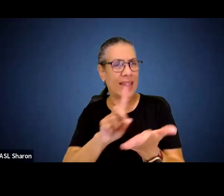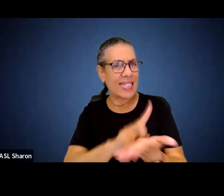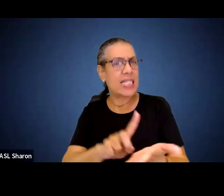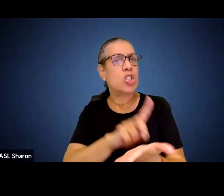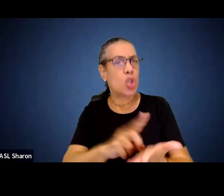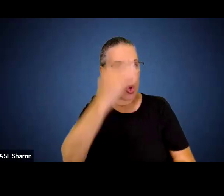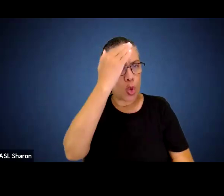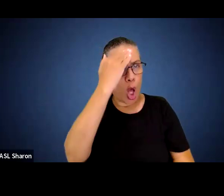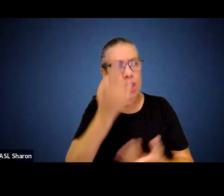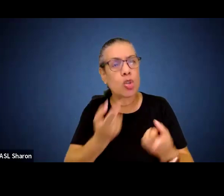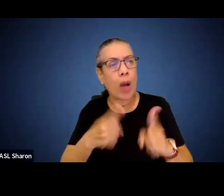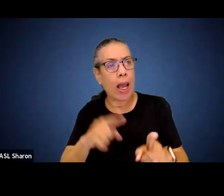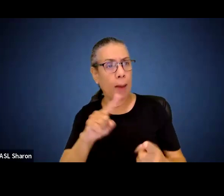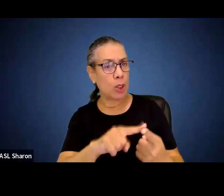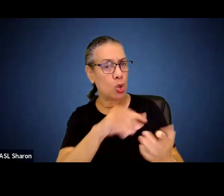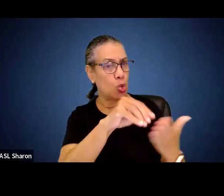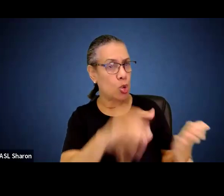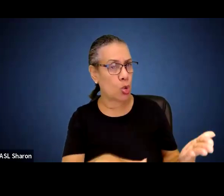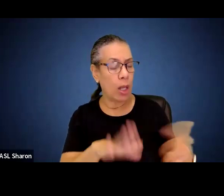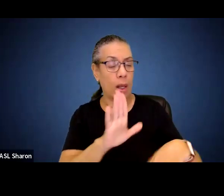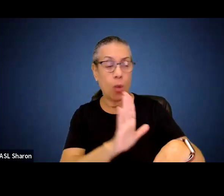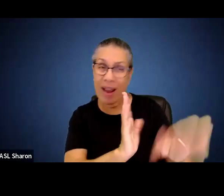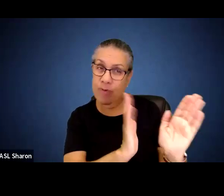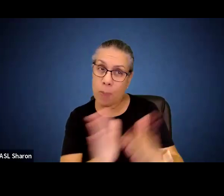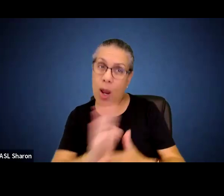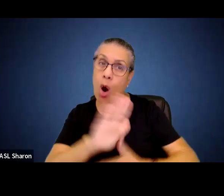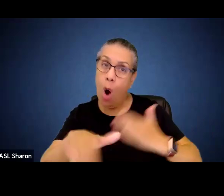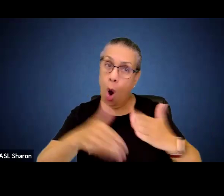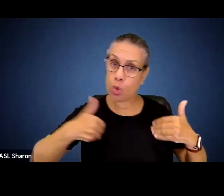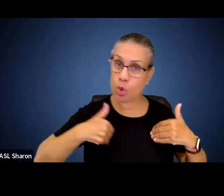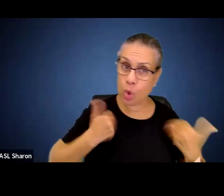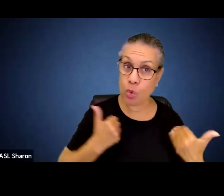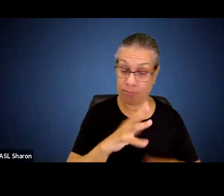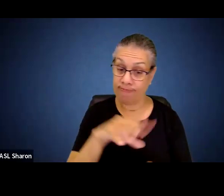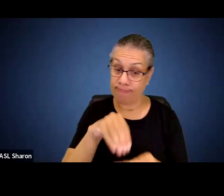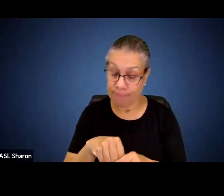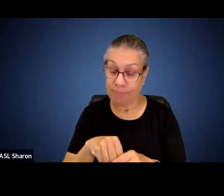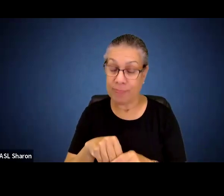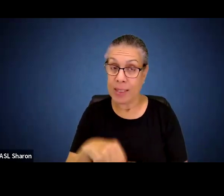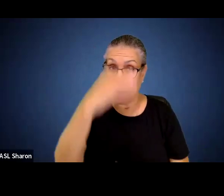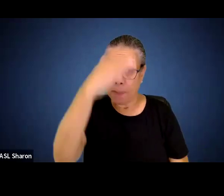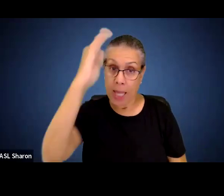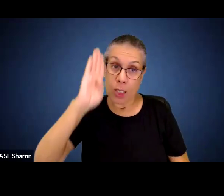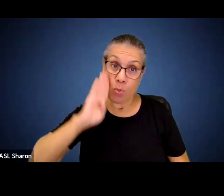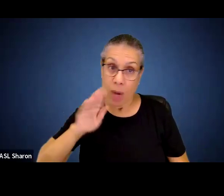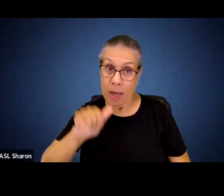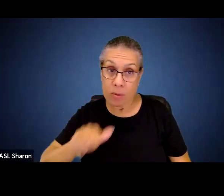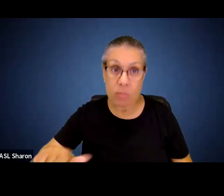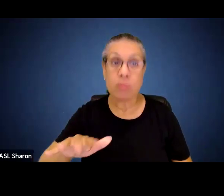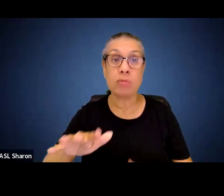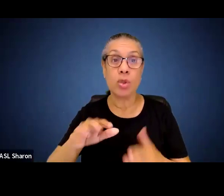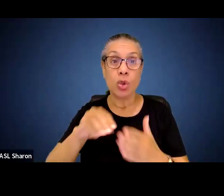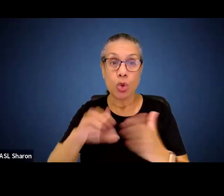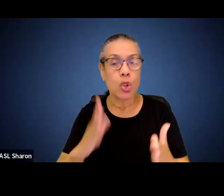happening for students at this time. We need to prepare all youth, and particularly youth of color, with the knowledge on how to use the technology to their benefit, as well as when it is being used against them.